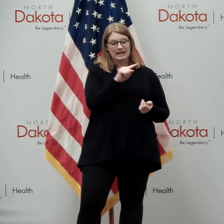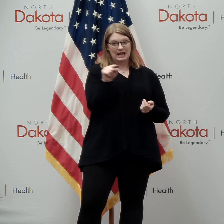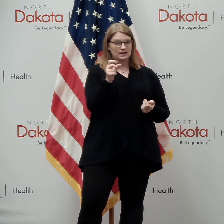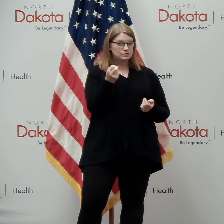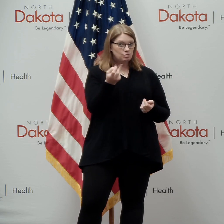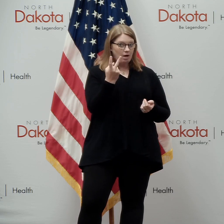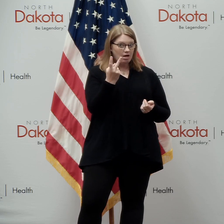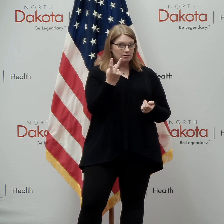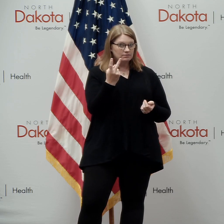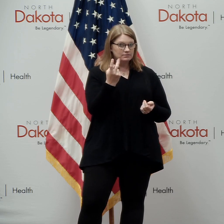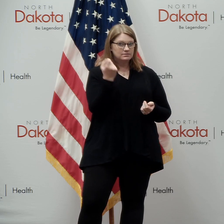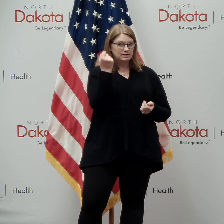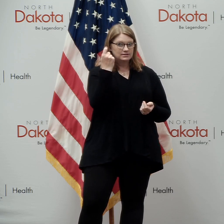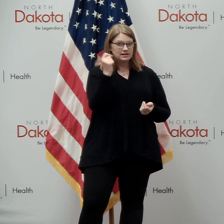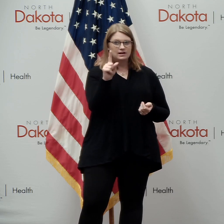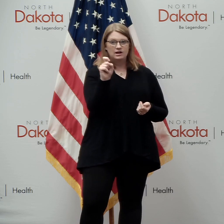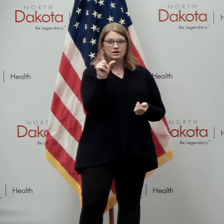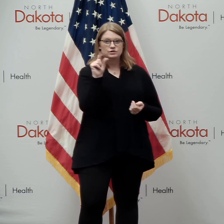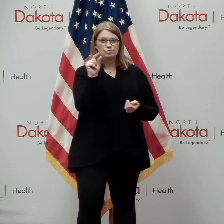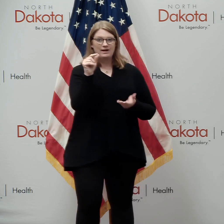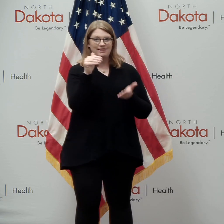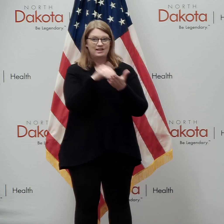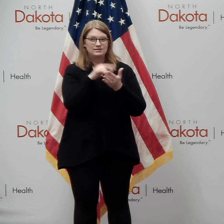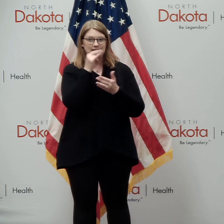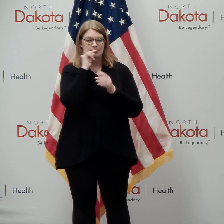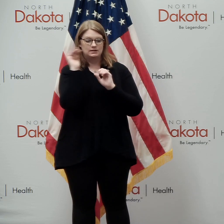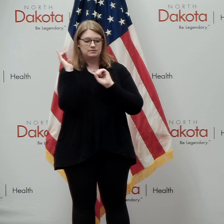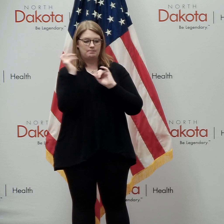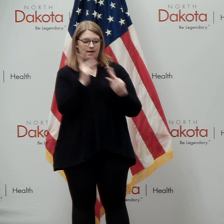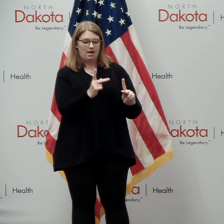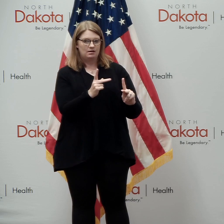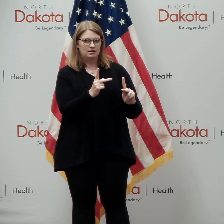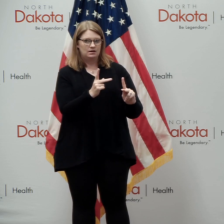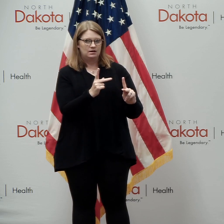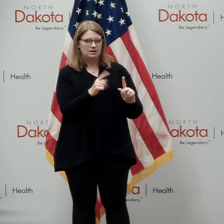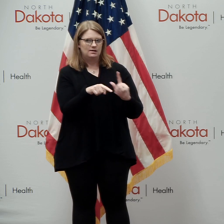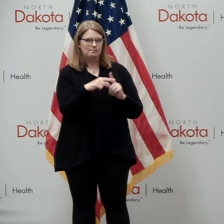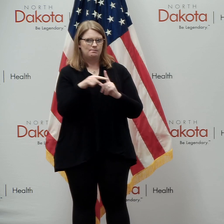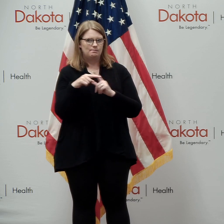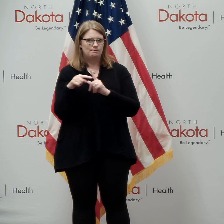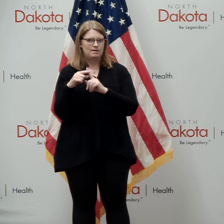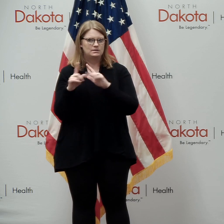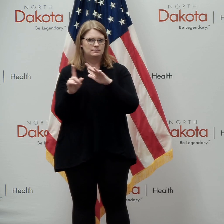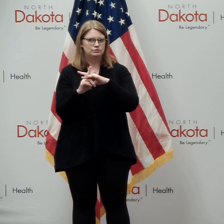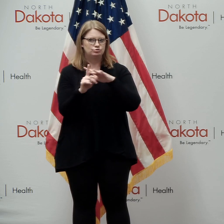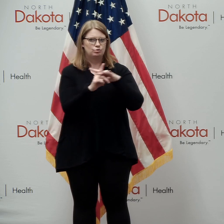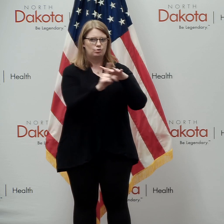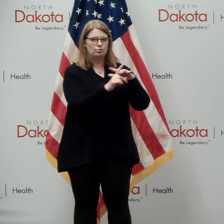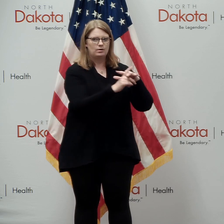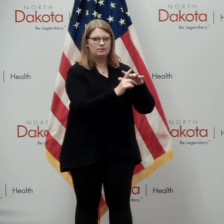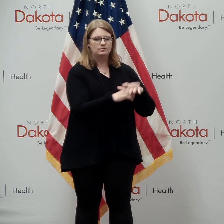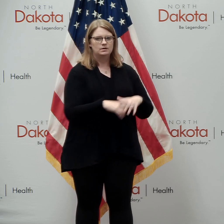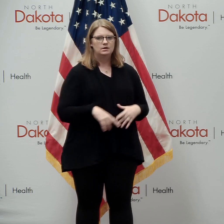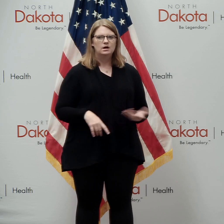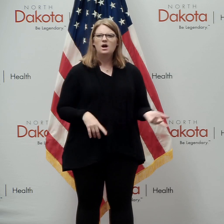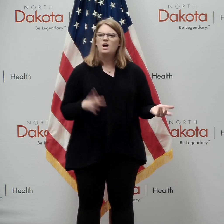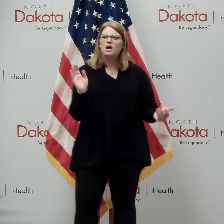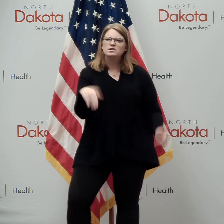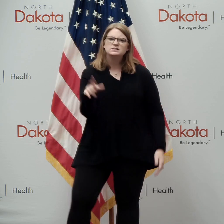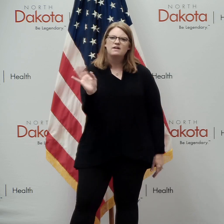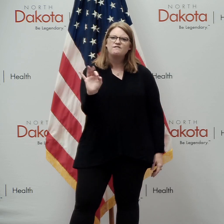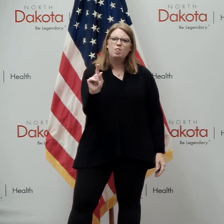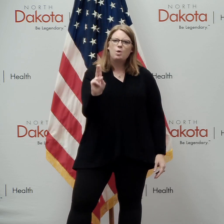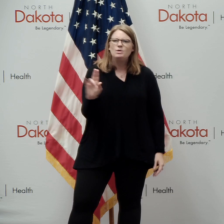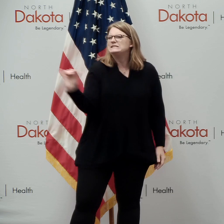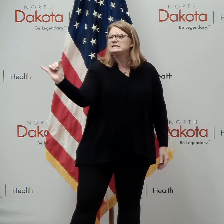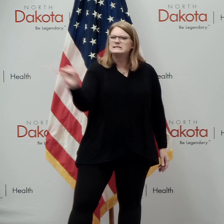knew that when we put 120,000 kids back, we're going to find positives. The good news, this is, people say it's just like the flu. The good news, this is not like